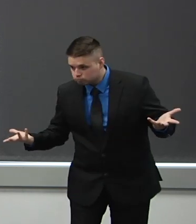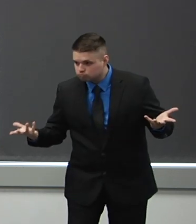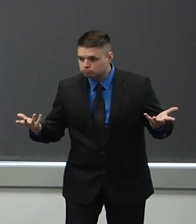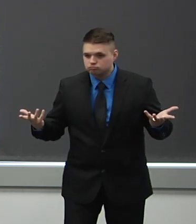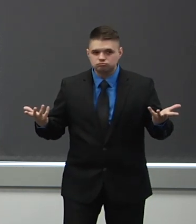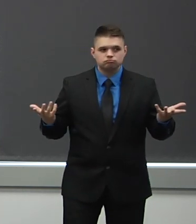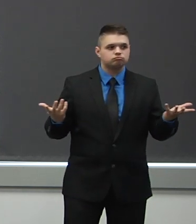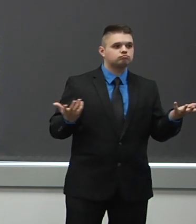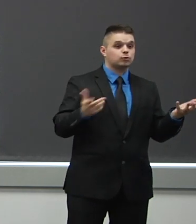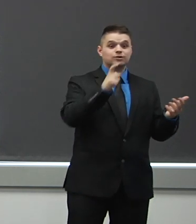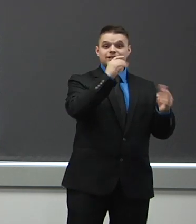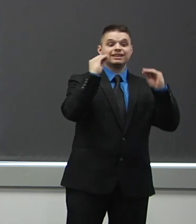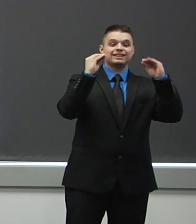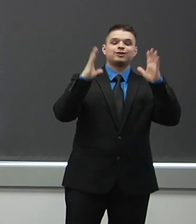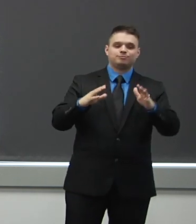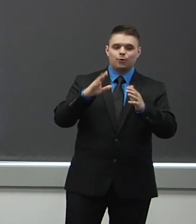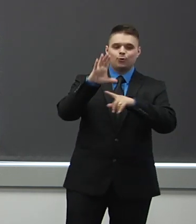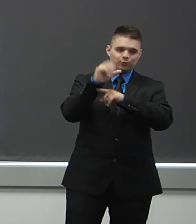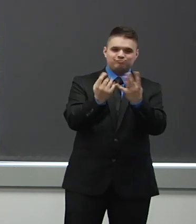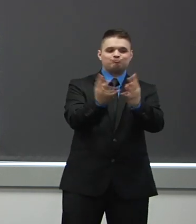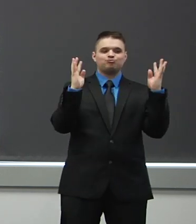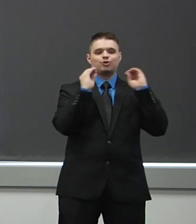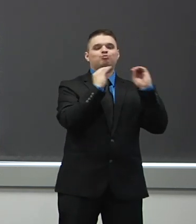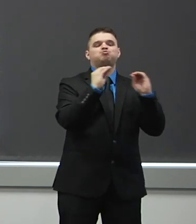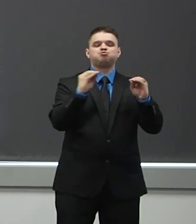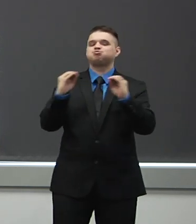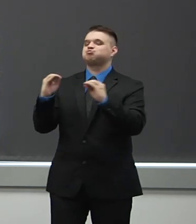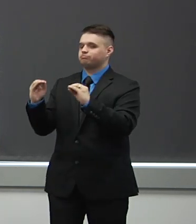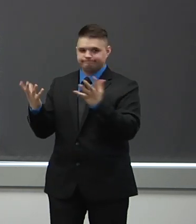really difficult time to be a teacher and to try